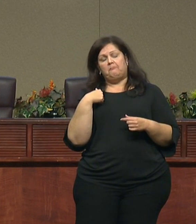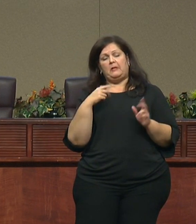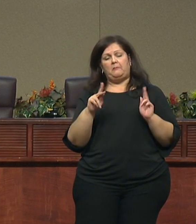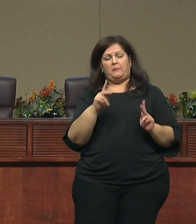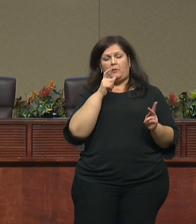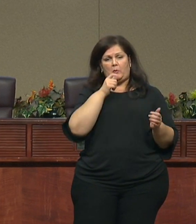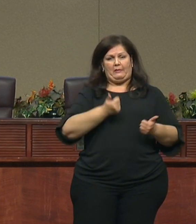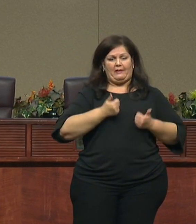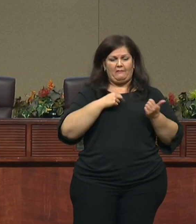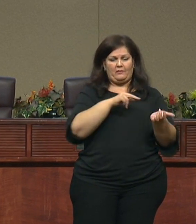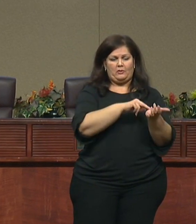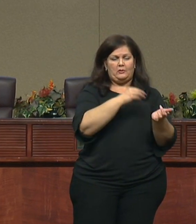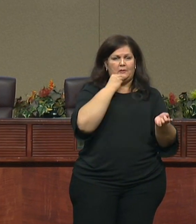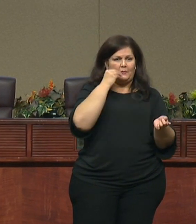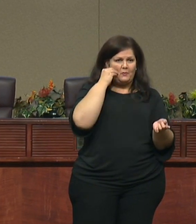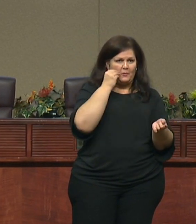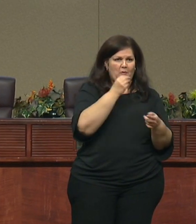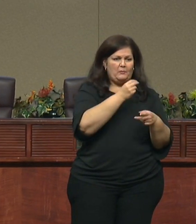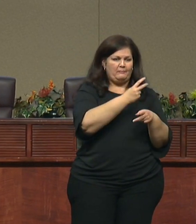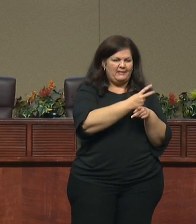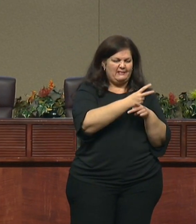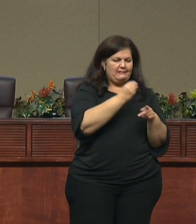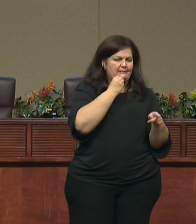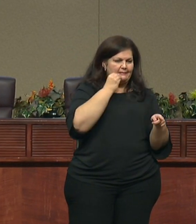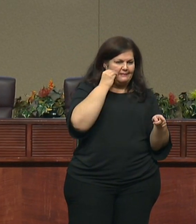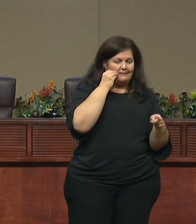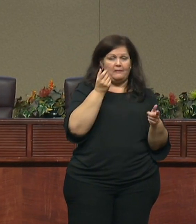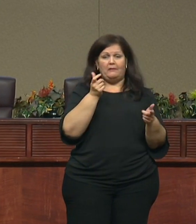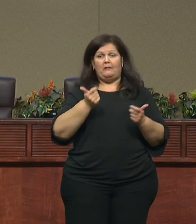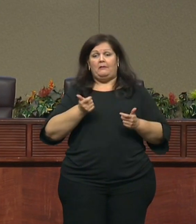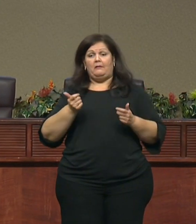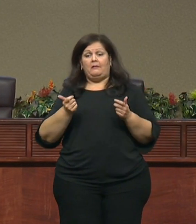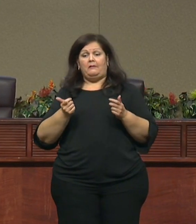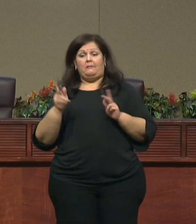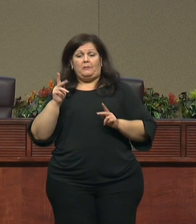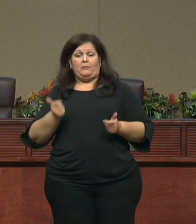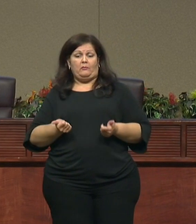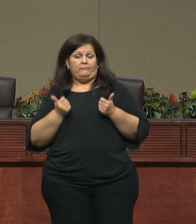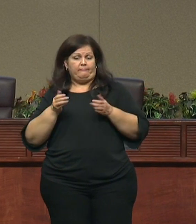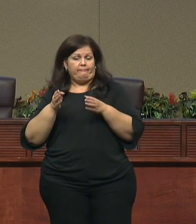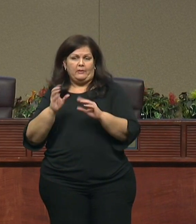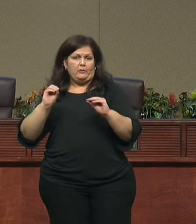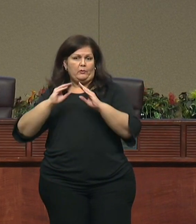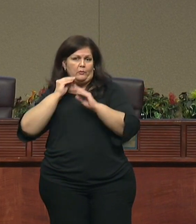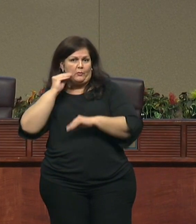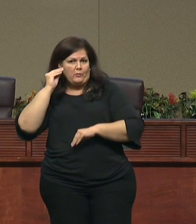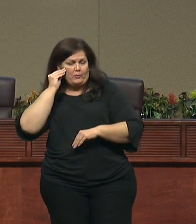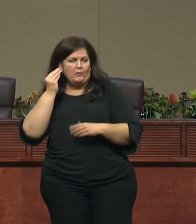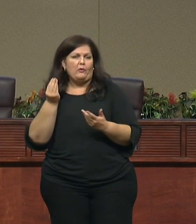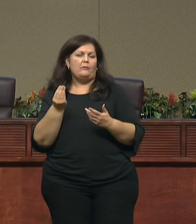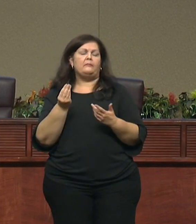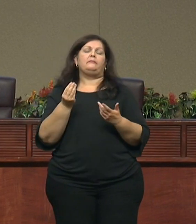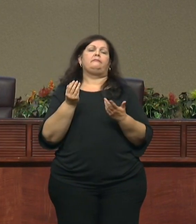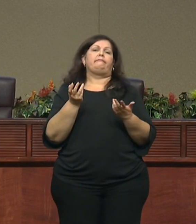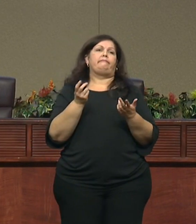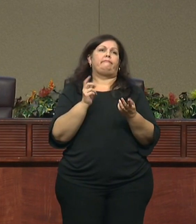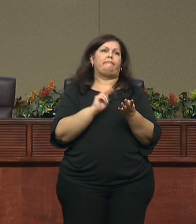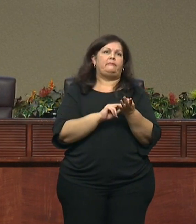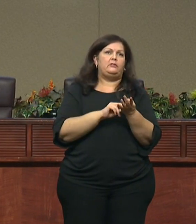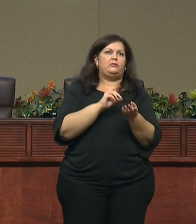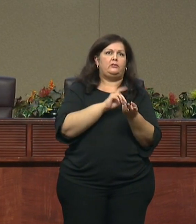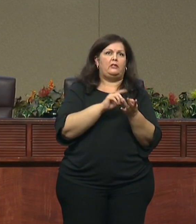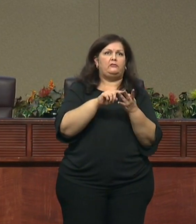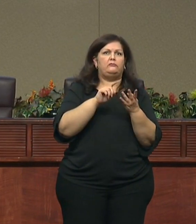assisted living facilities, people experiencing homelessness, first responders, and healthcare workers will have some